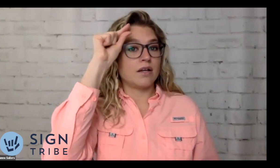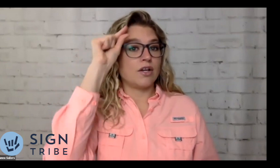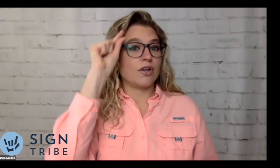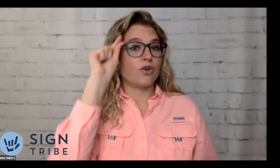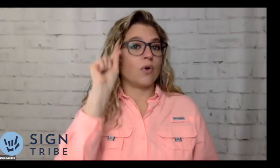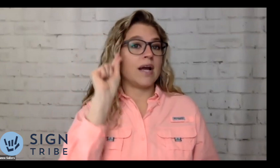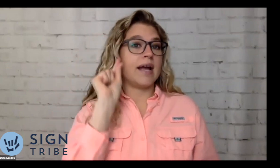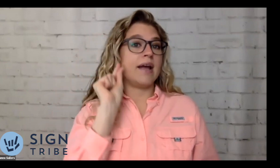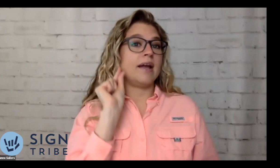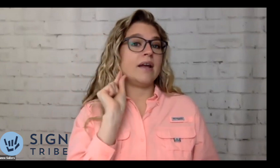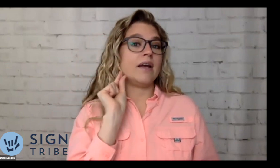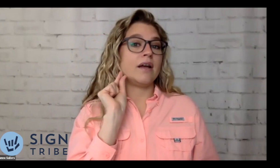gray,